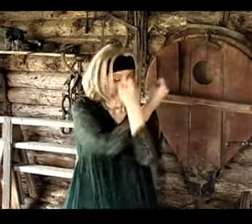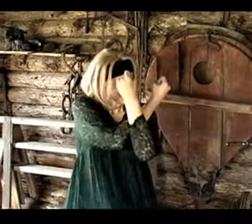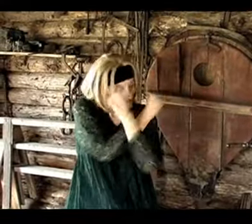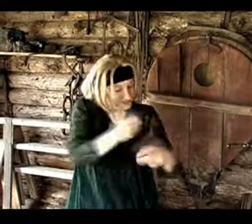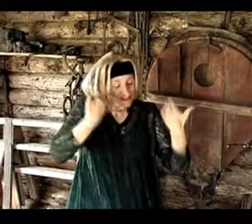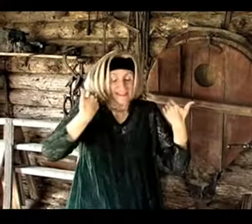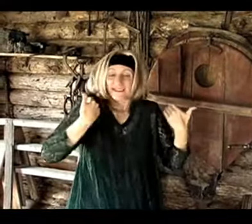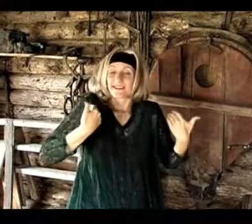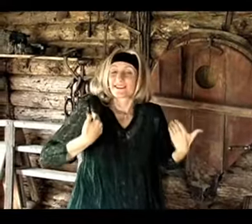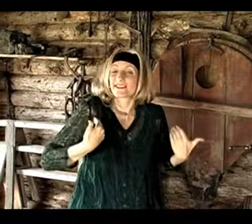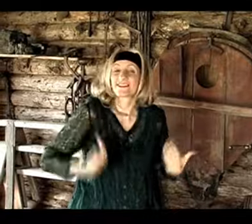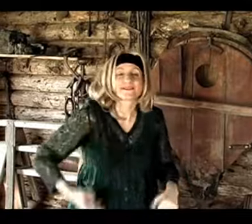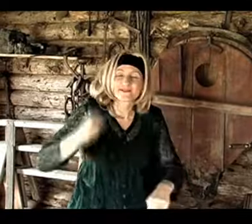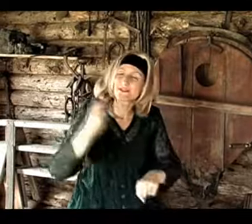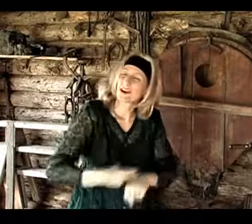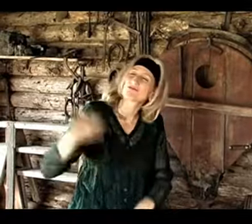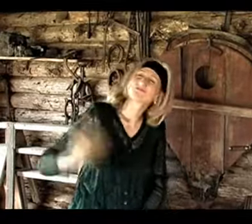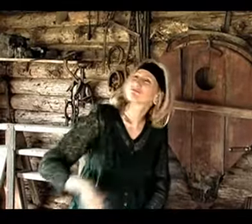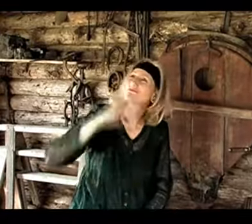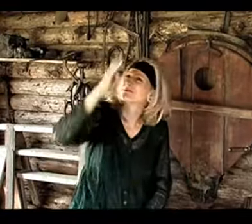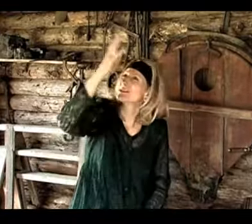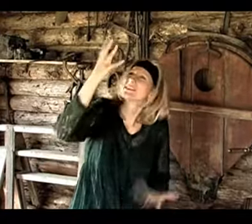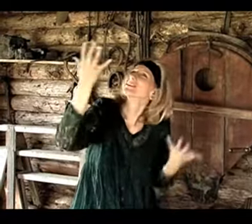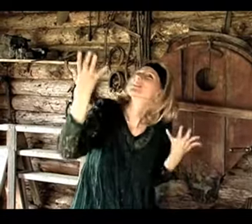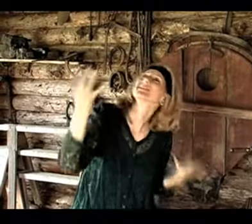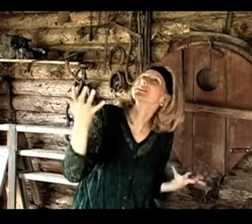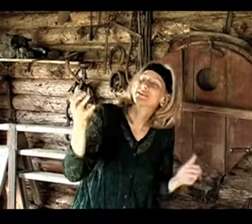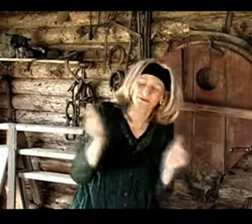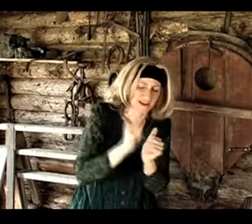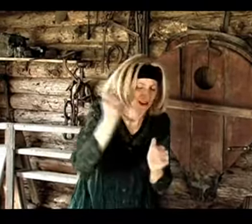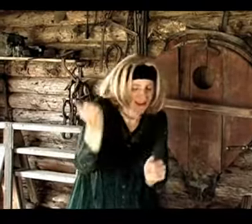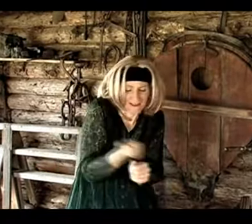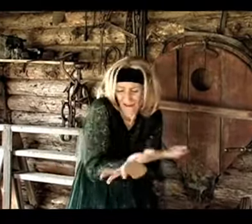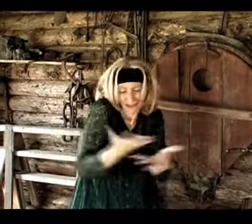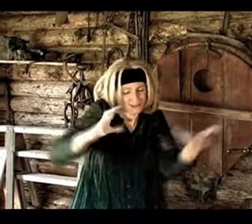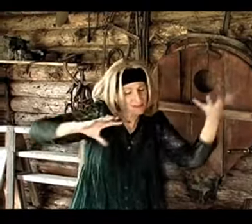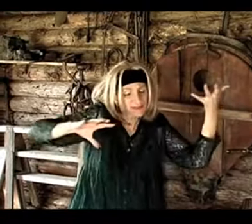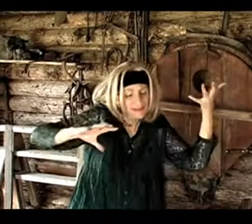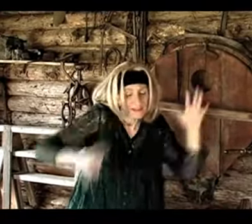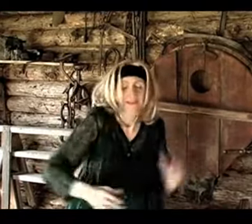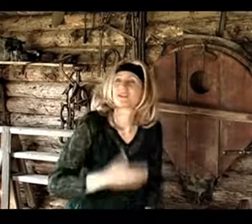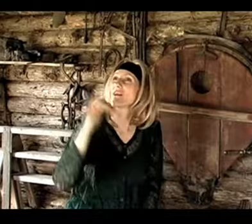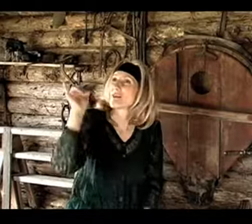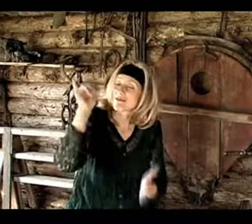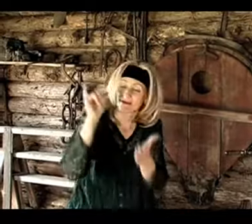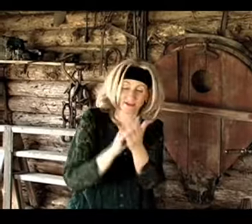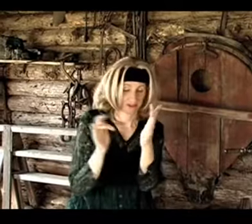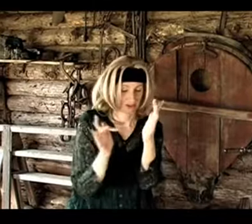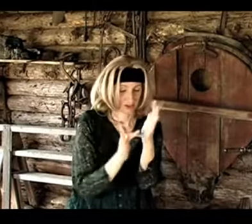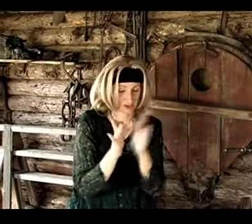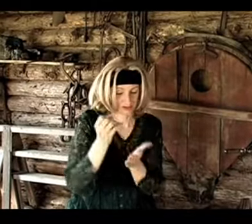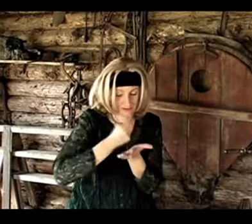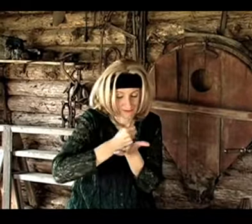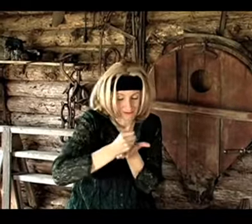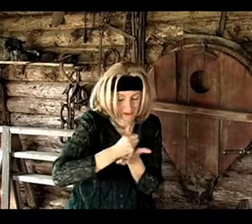complete. And it's hard to imagine that when all else fails, the